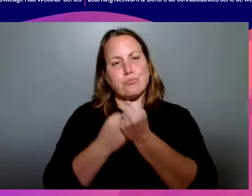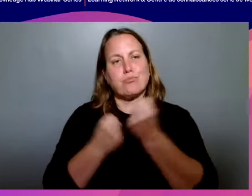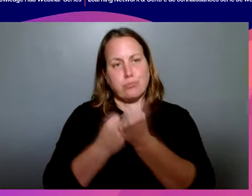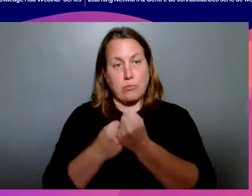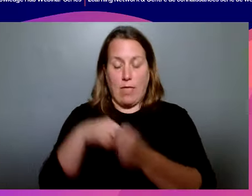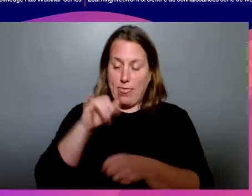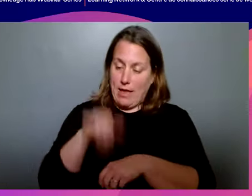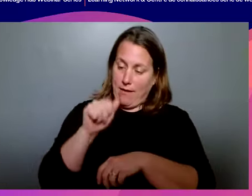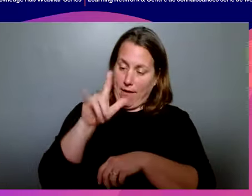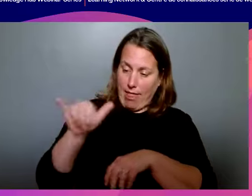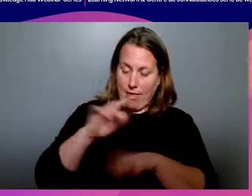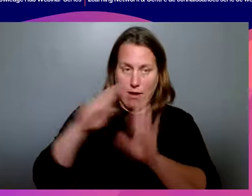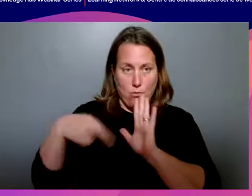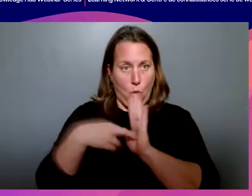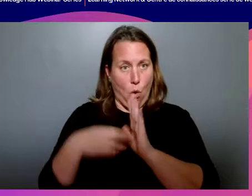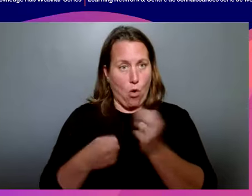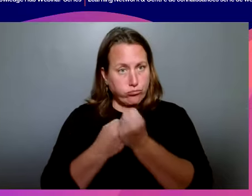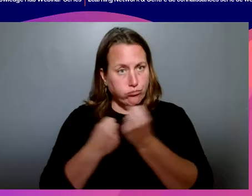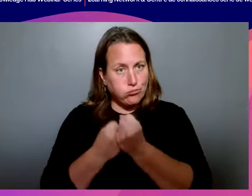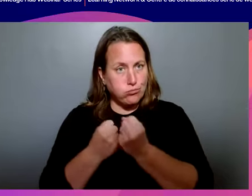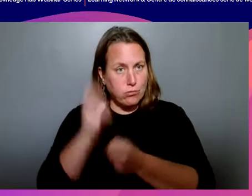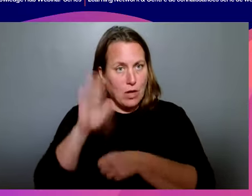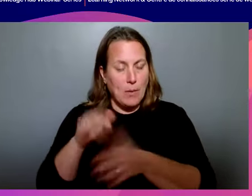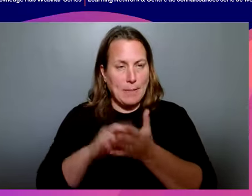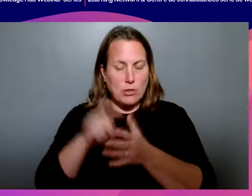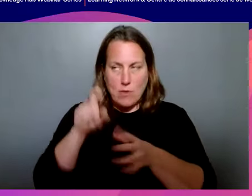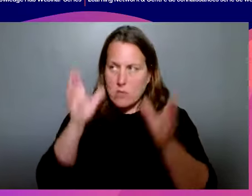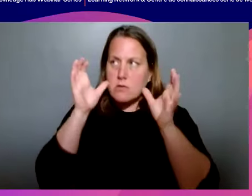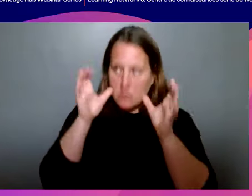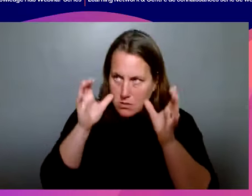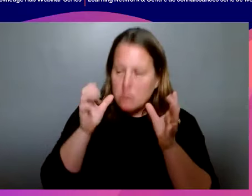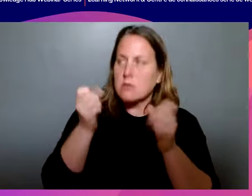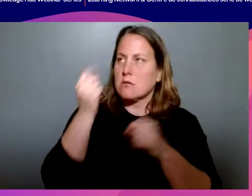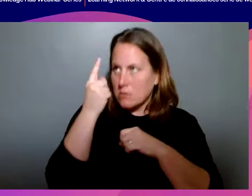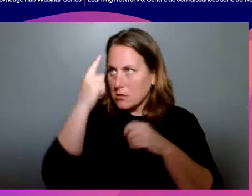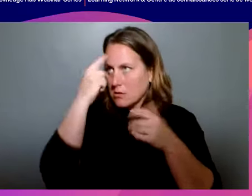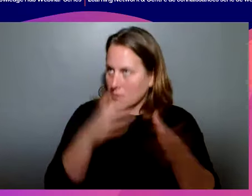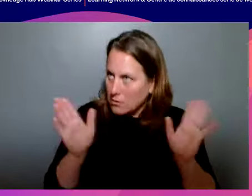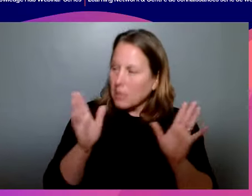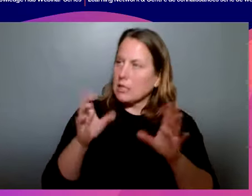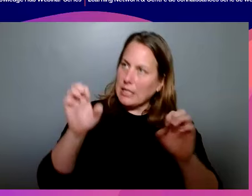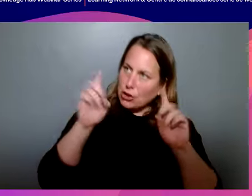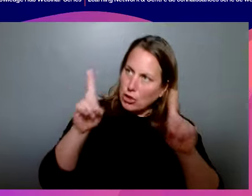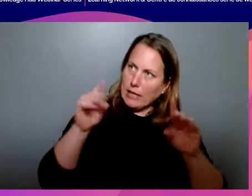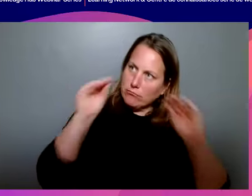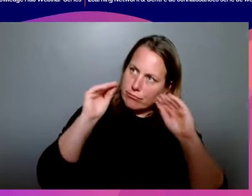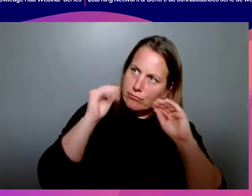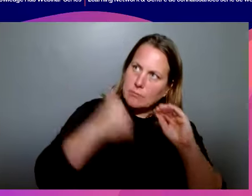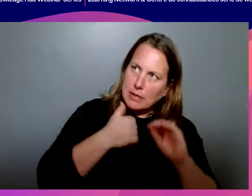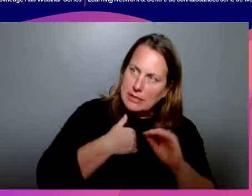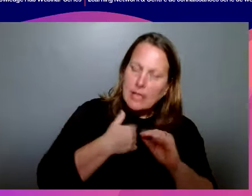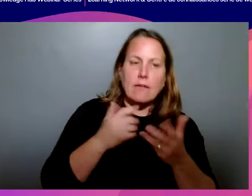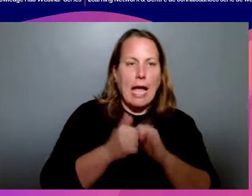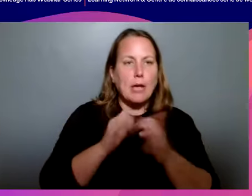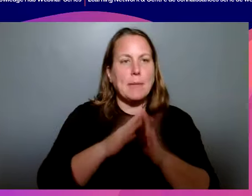means doing a lot of listening and a lot of educating yourself around how to be an ally, because it's